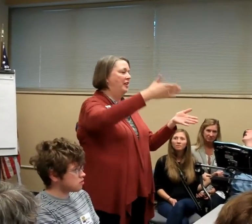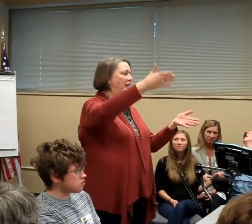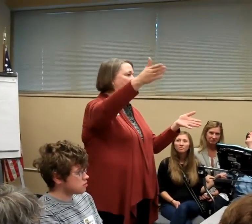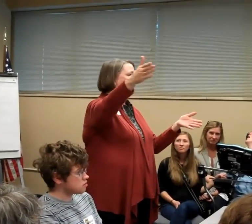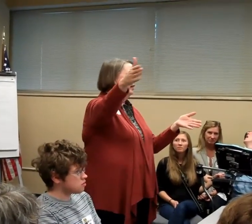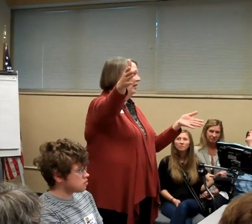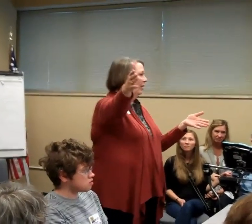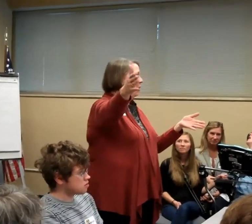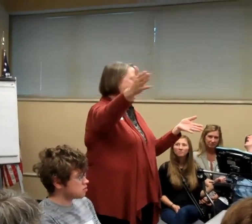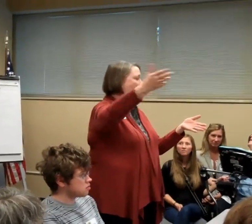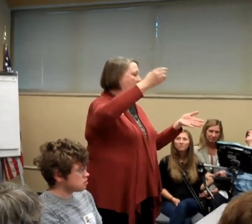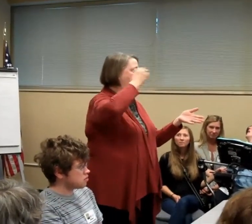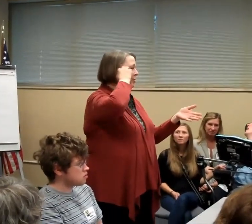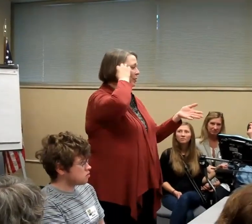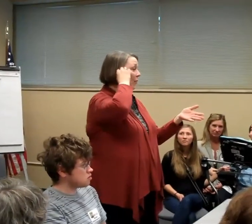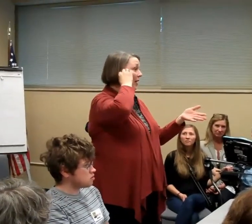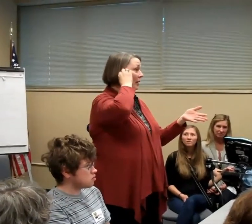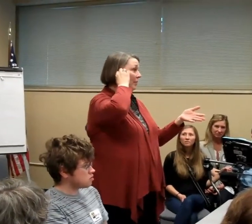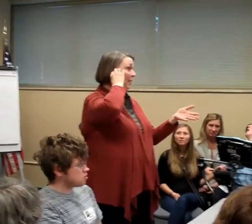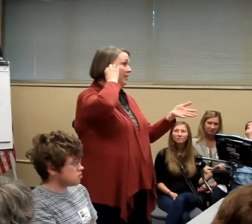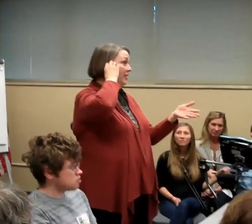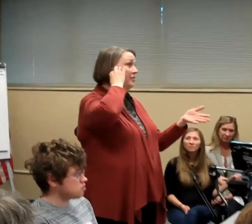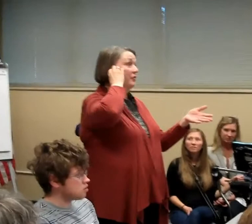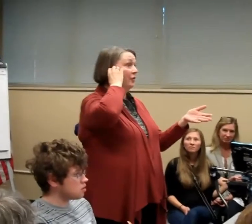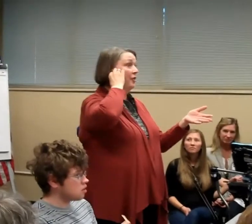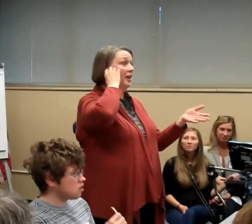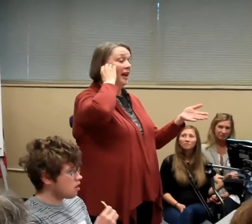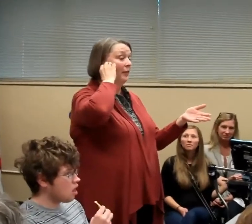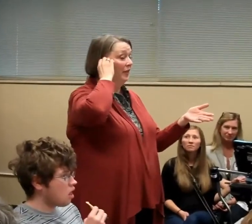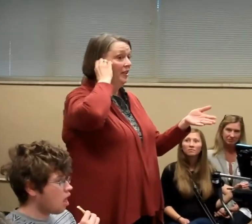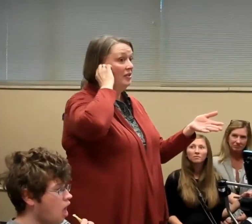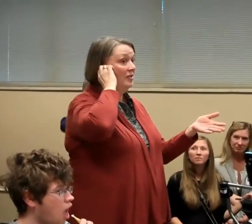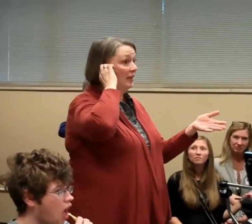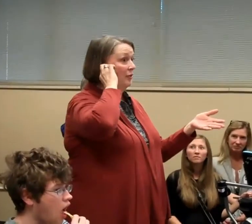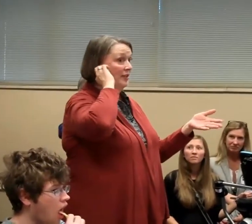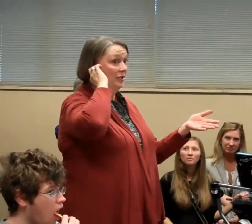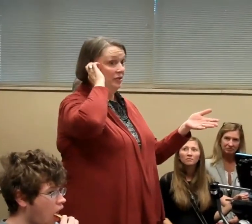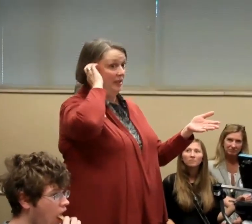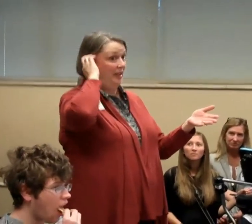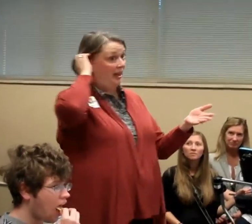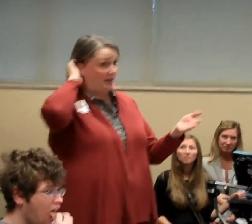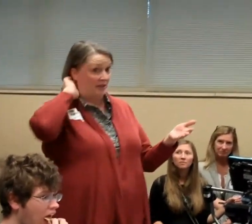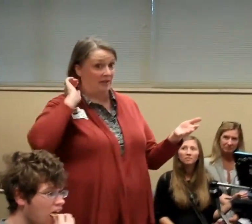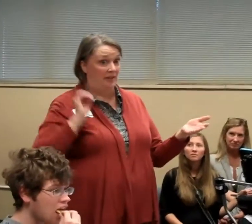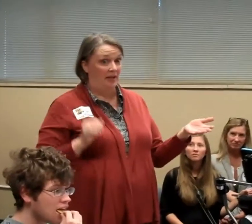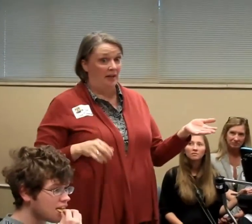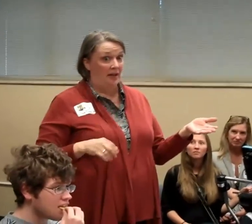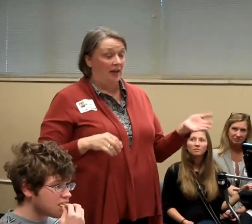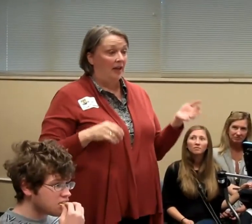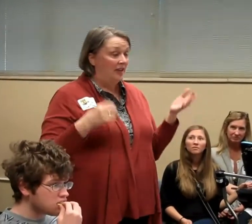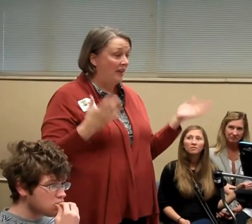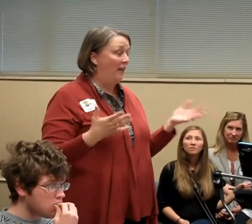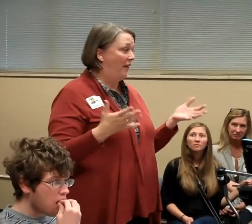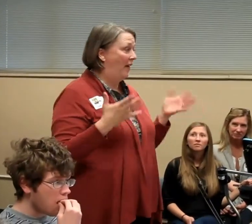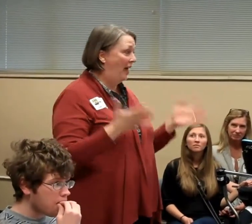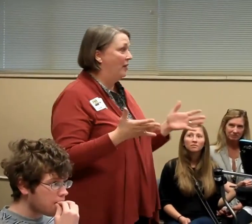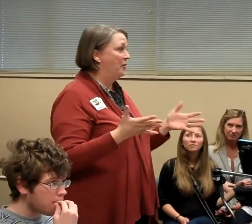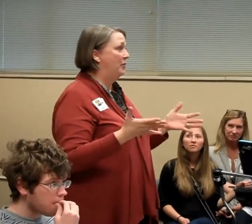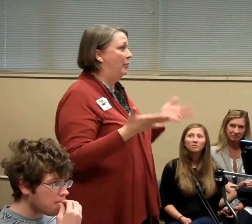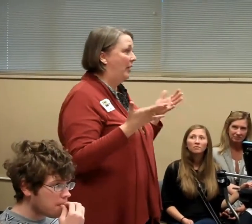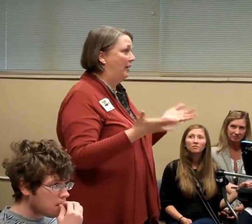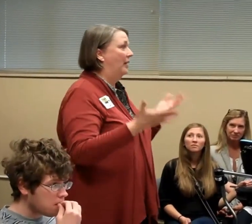at 14, going up to, well, my son is 30 and I don't think he's done transitioning yet. He is out